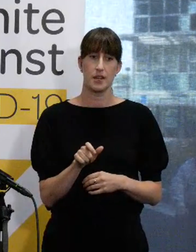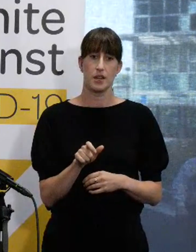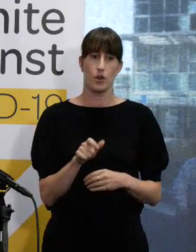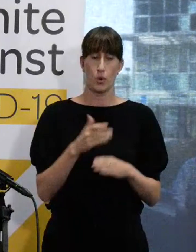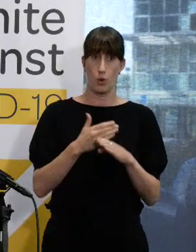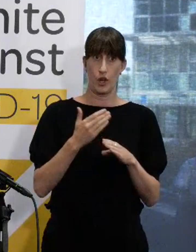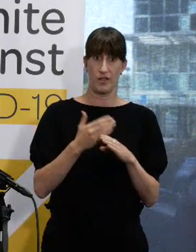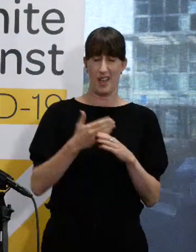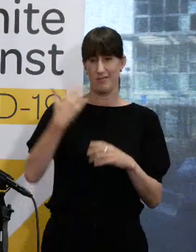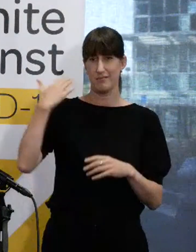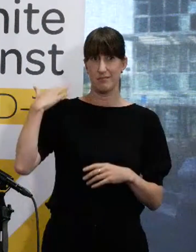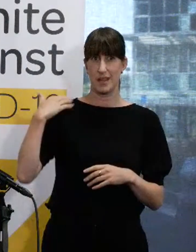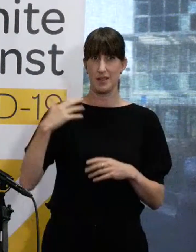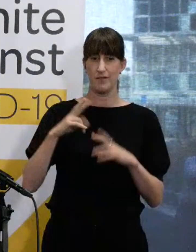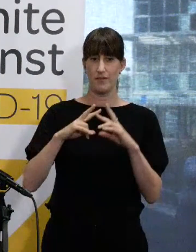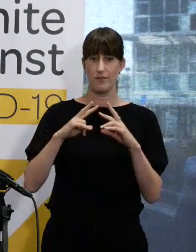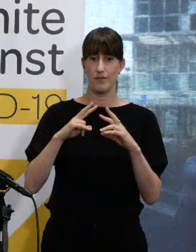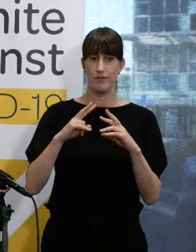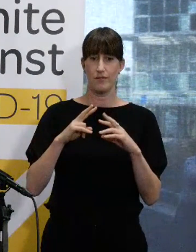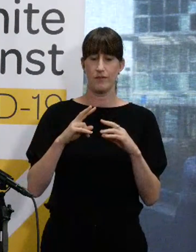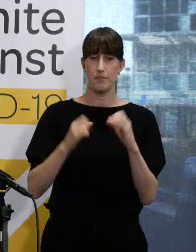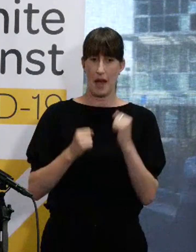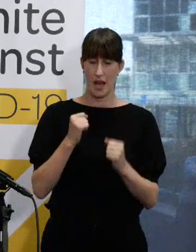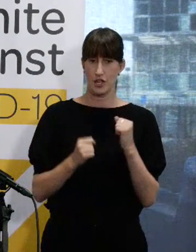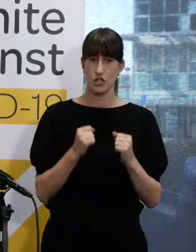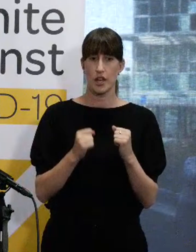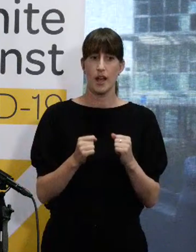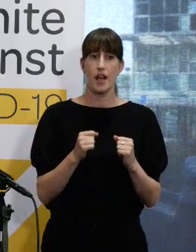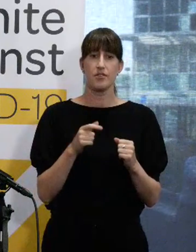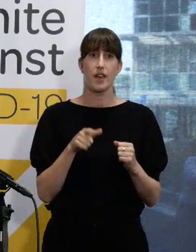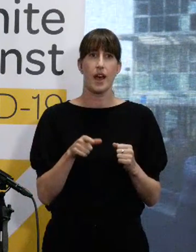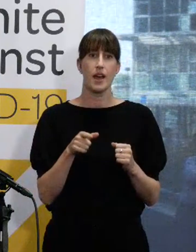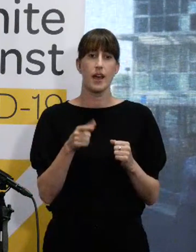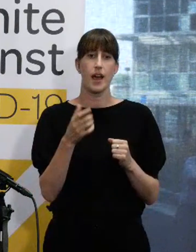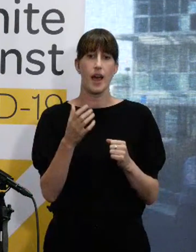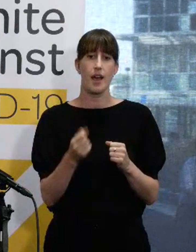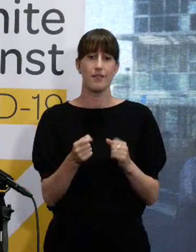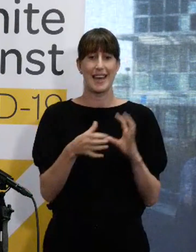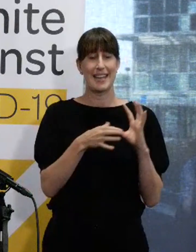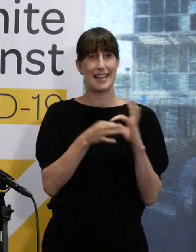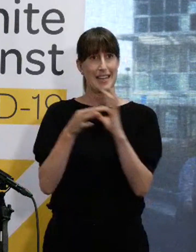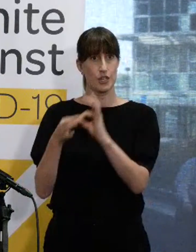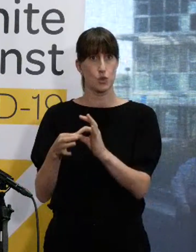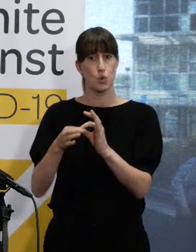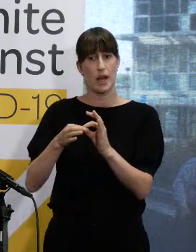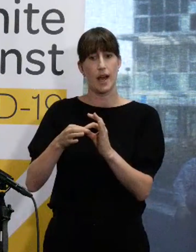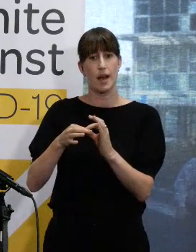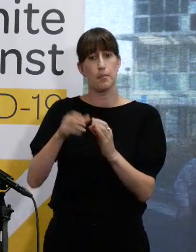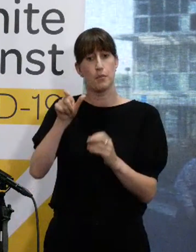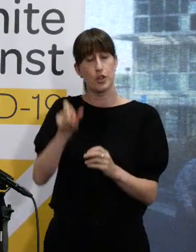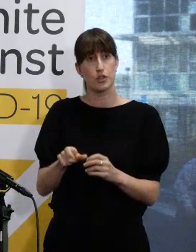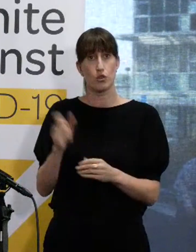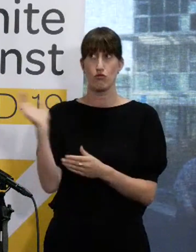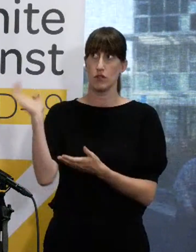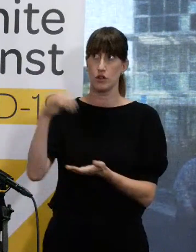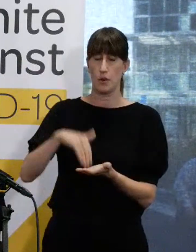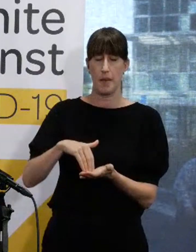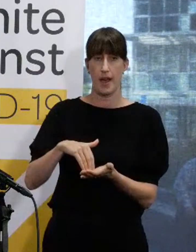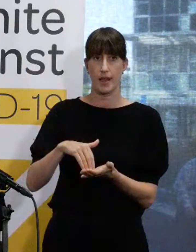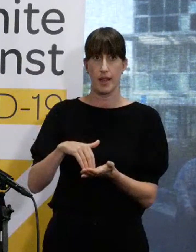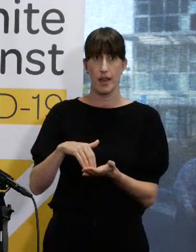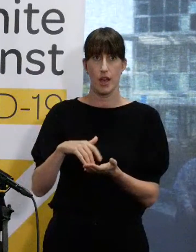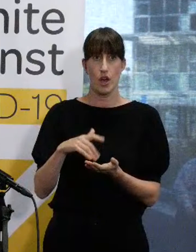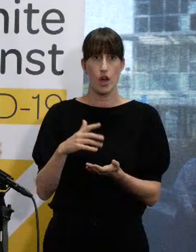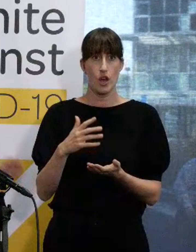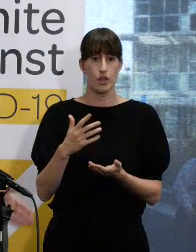of a returnee who had stayed at that facility, but the exact epidemiological link has not been able to be established. So